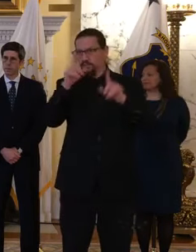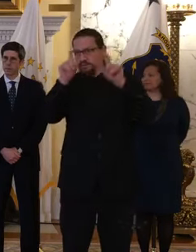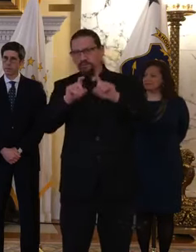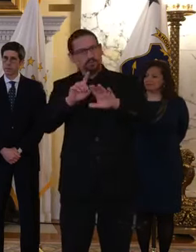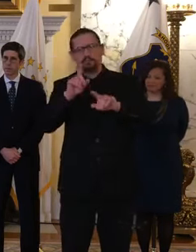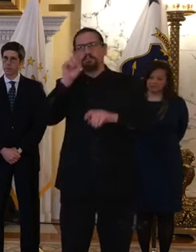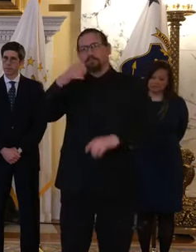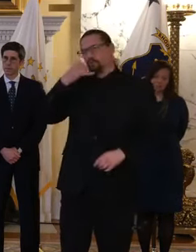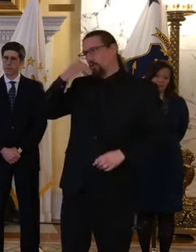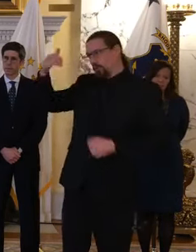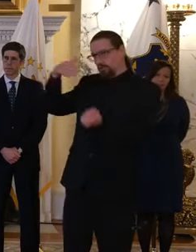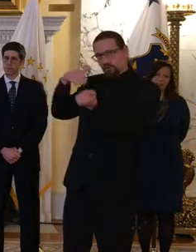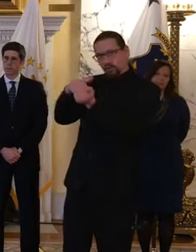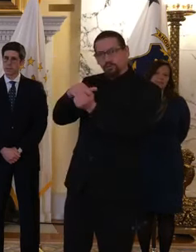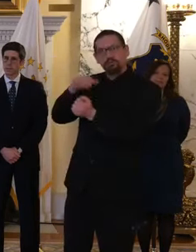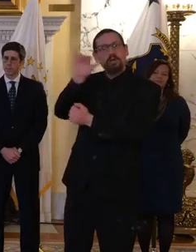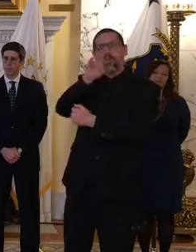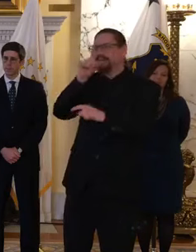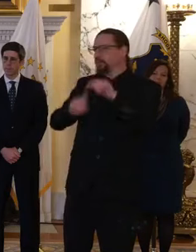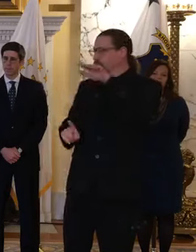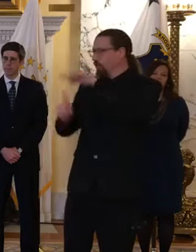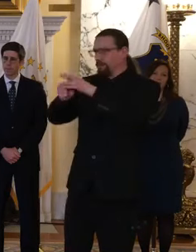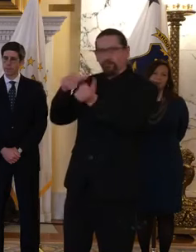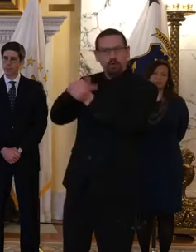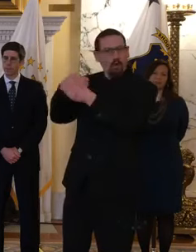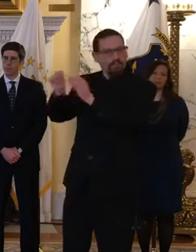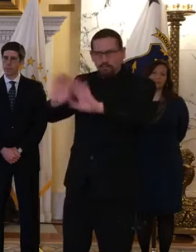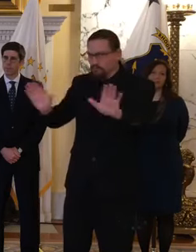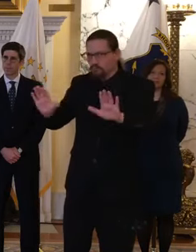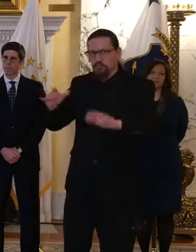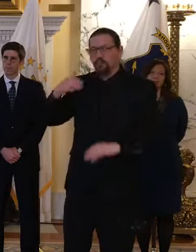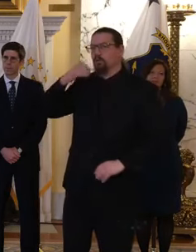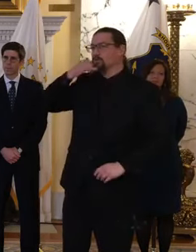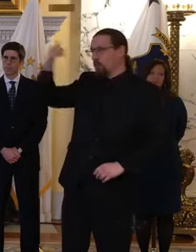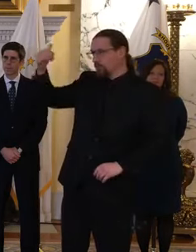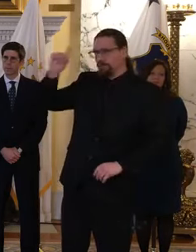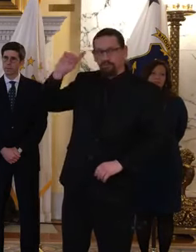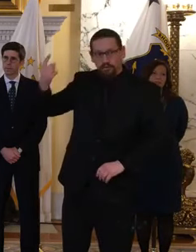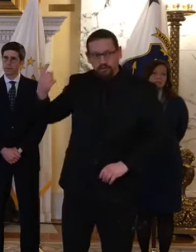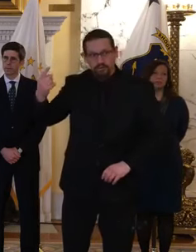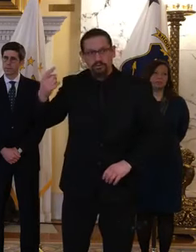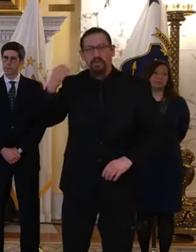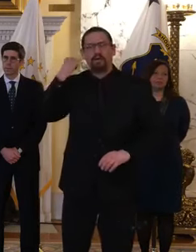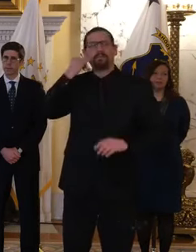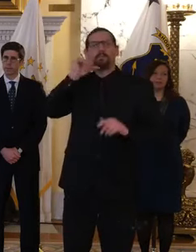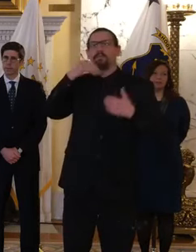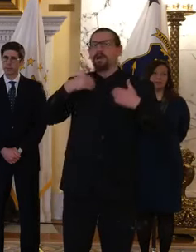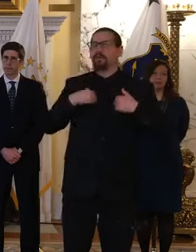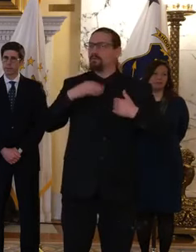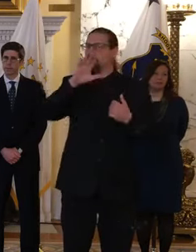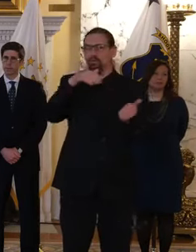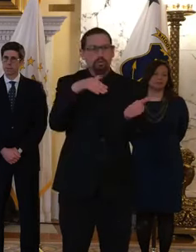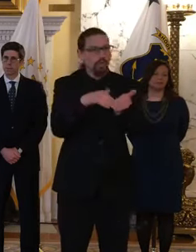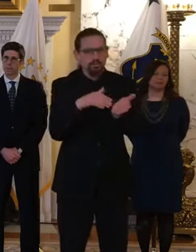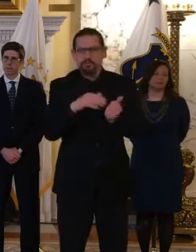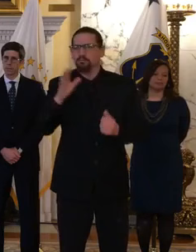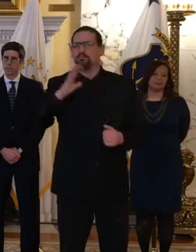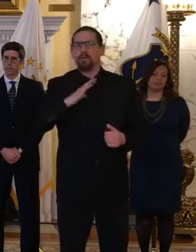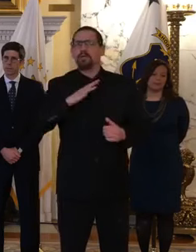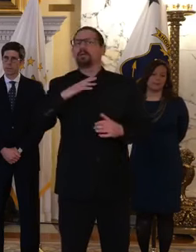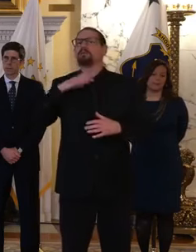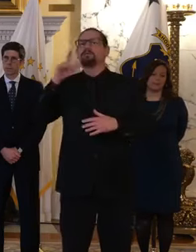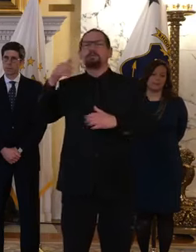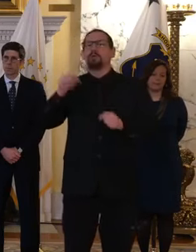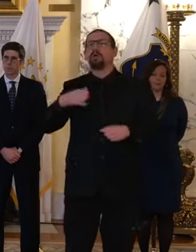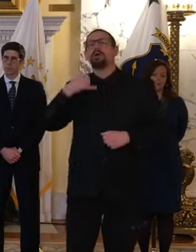provider, call an urgent care center near you. Community health centers near you are also